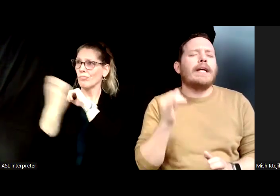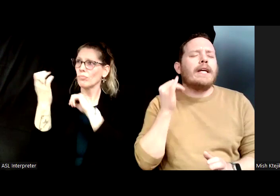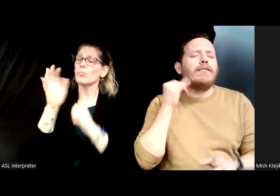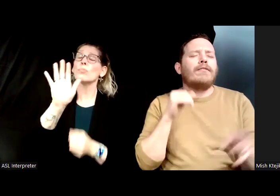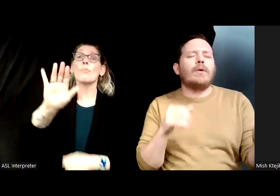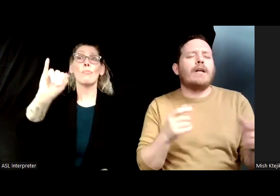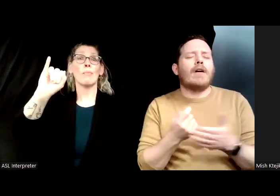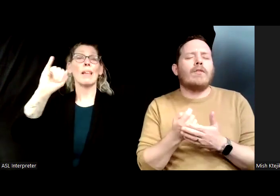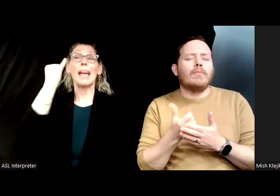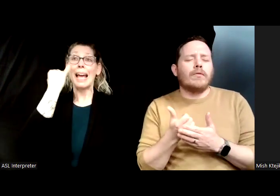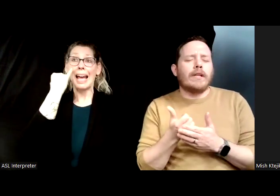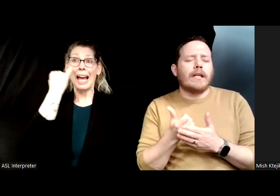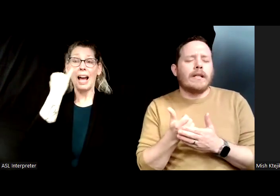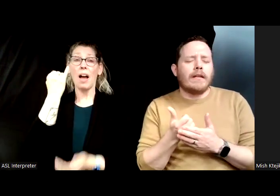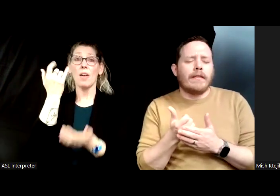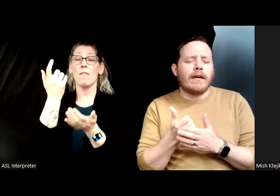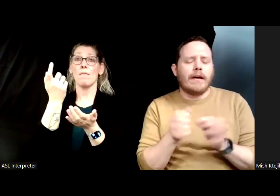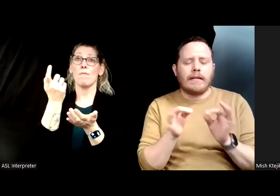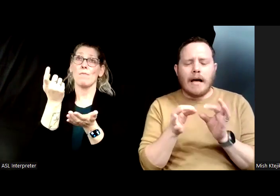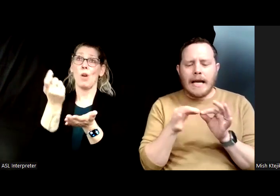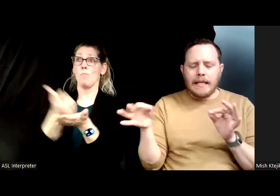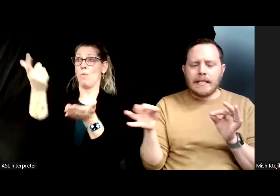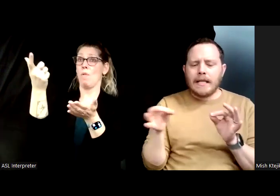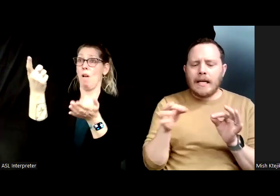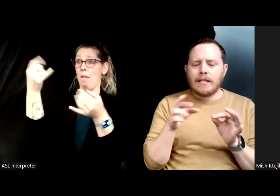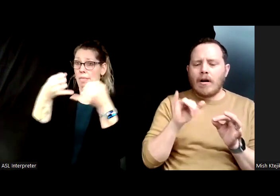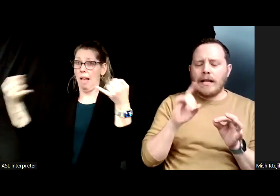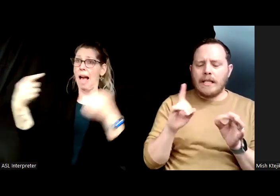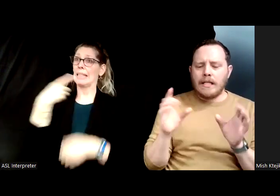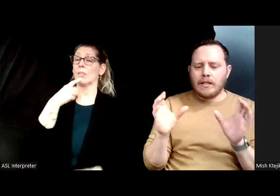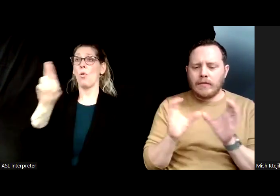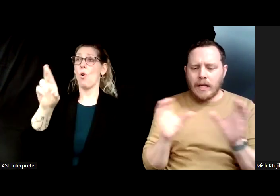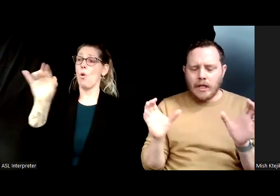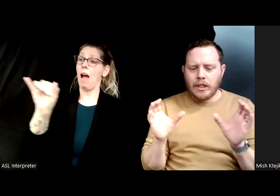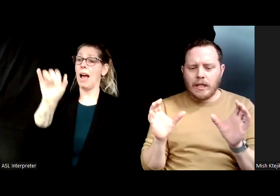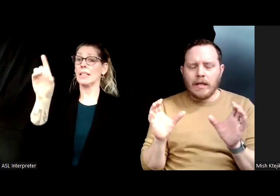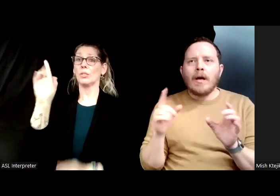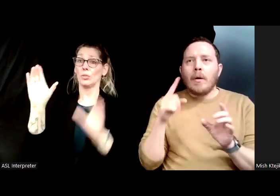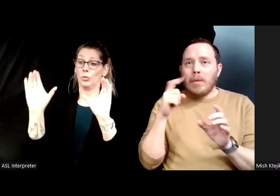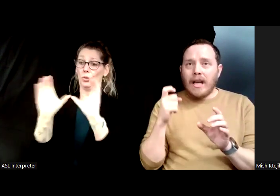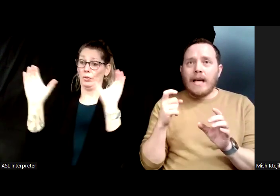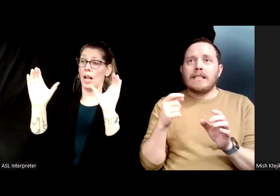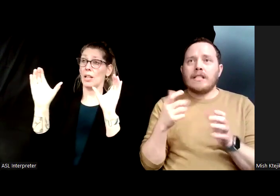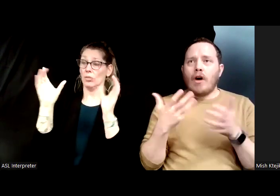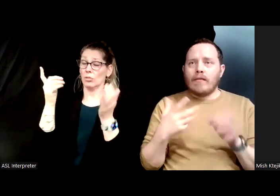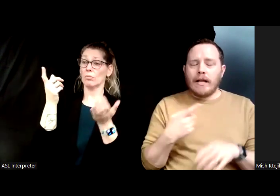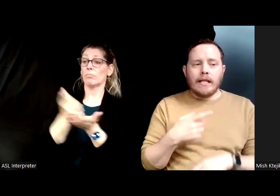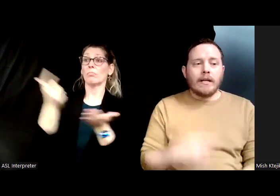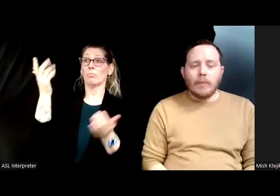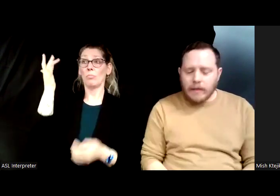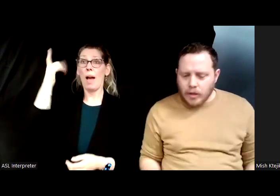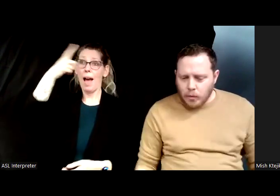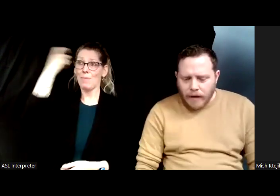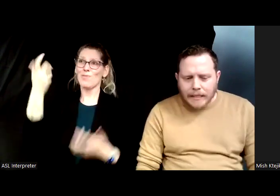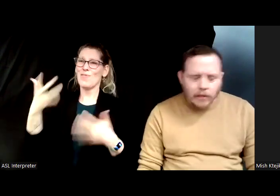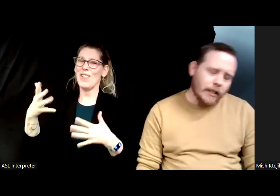so if we are removing the line that says RID certification, because it's already